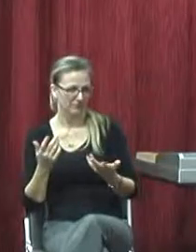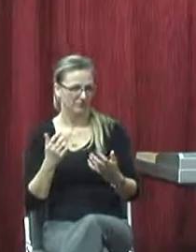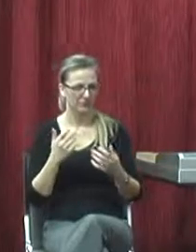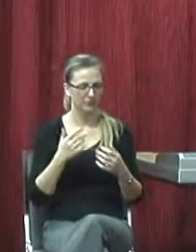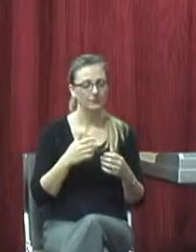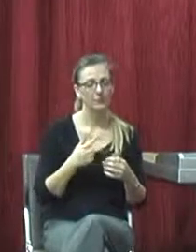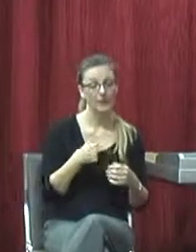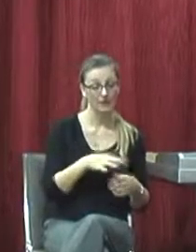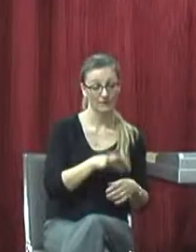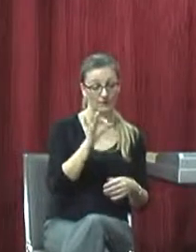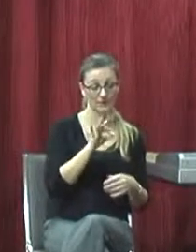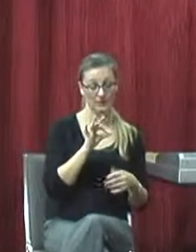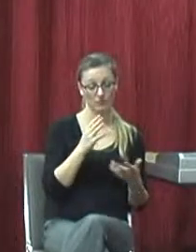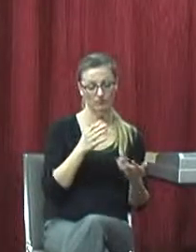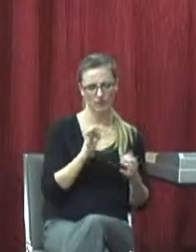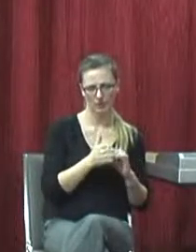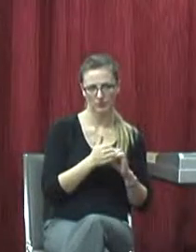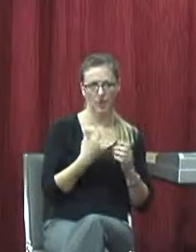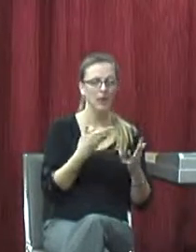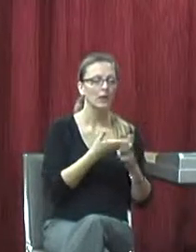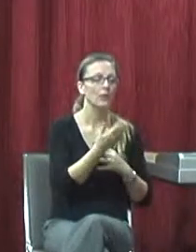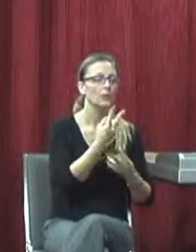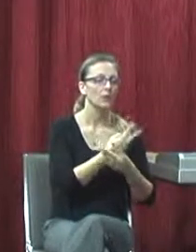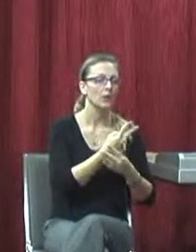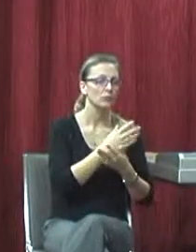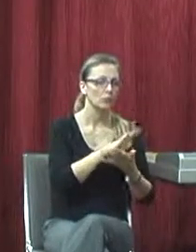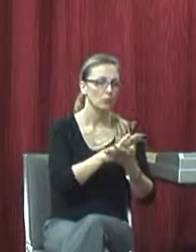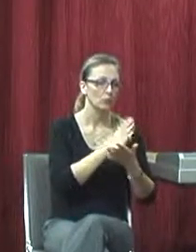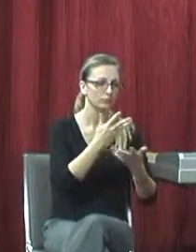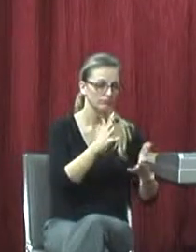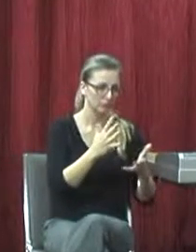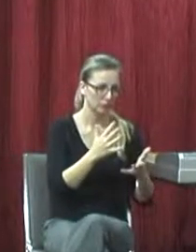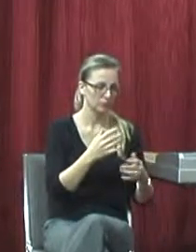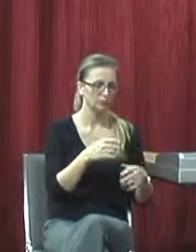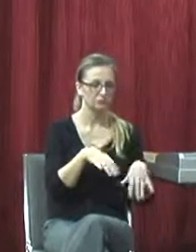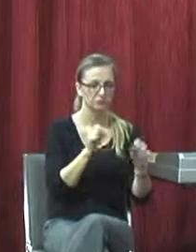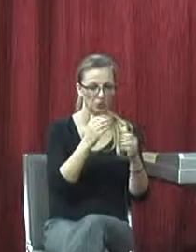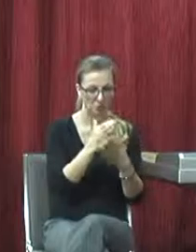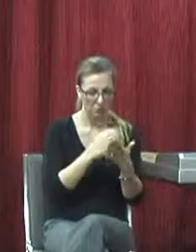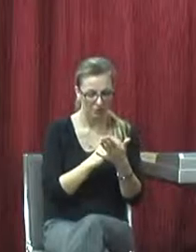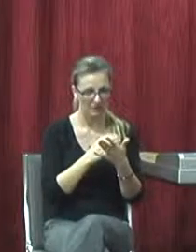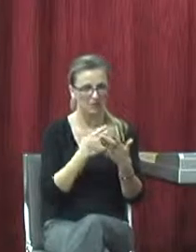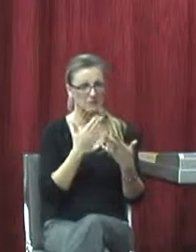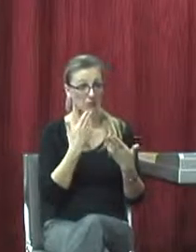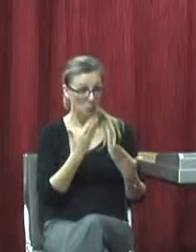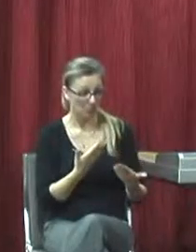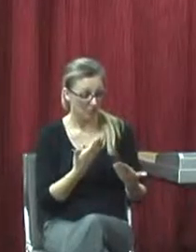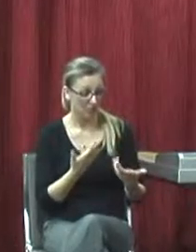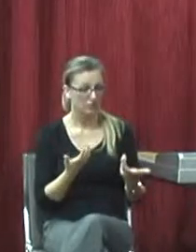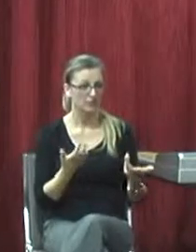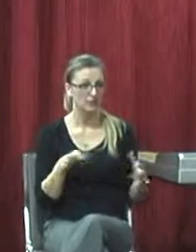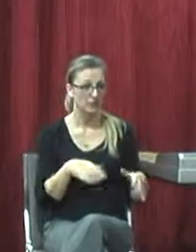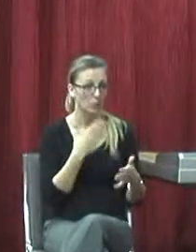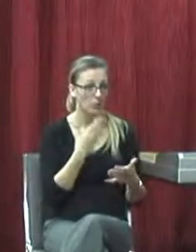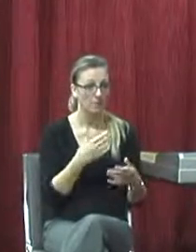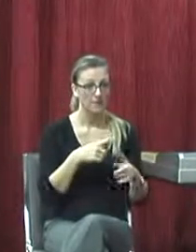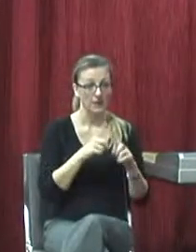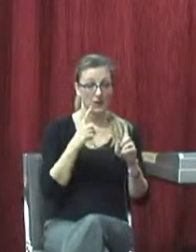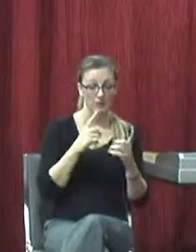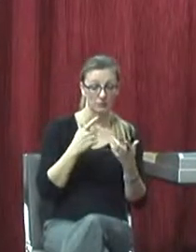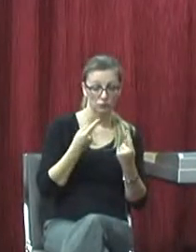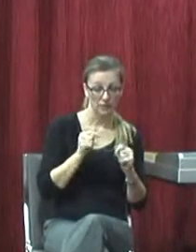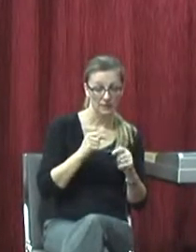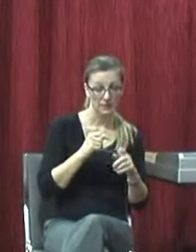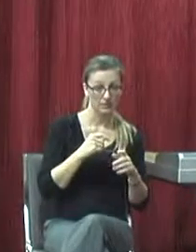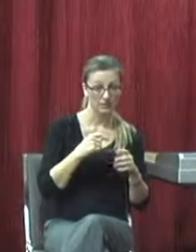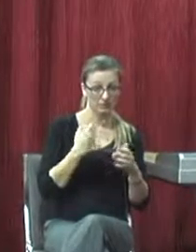I got through graduate school, taking courses, did really well, but I was going for a PhD.